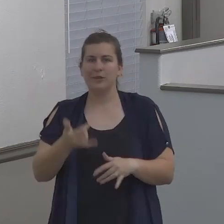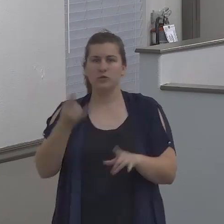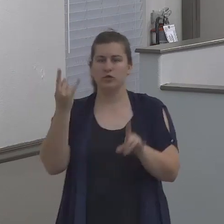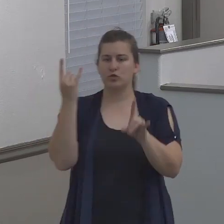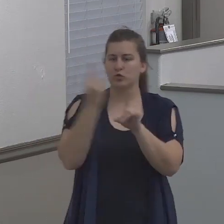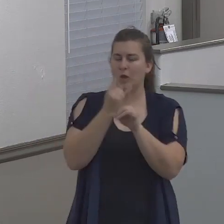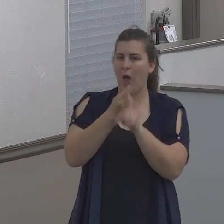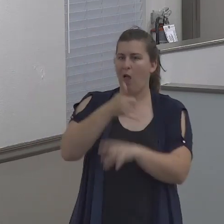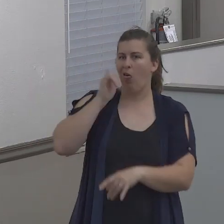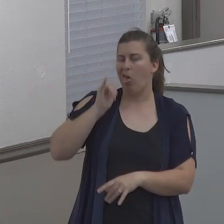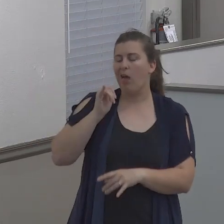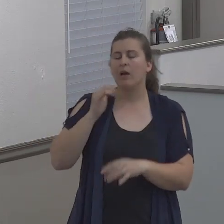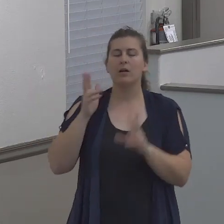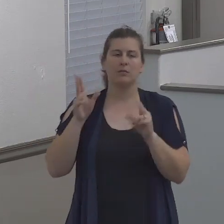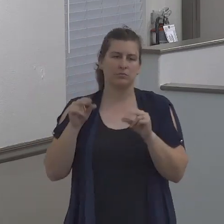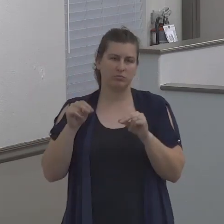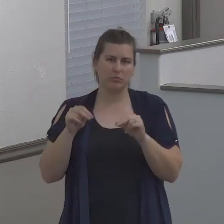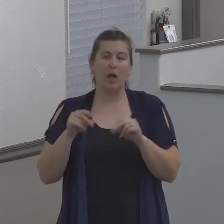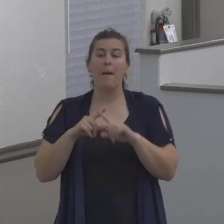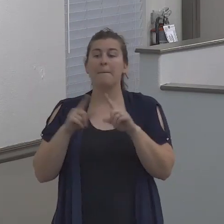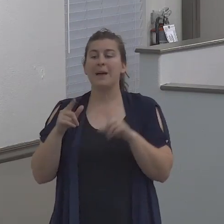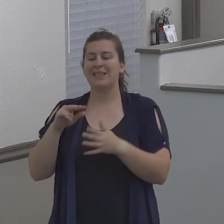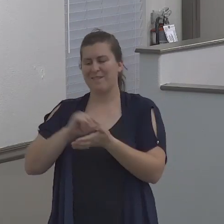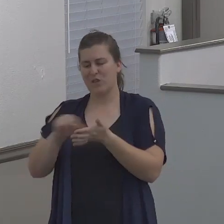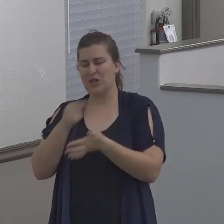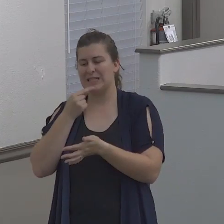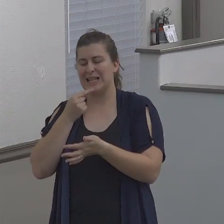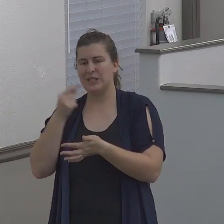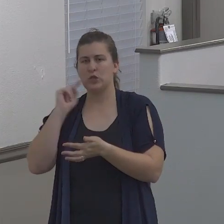bottle because you don't need to be drunken either.